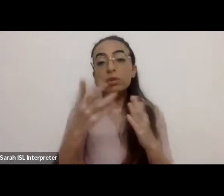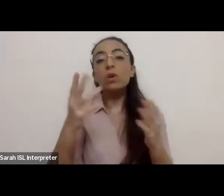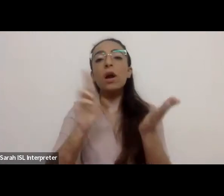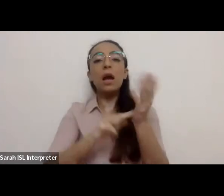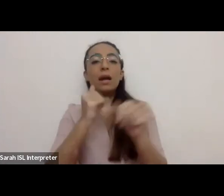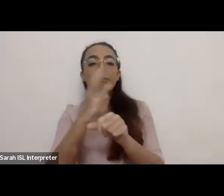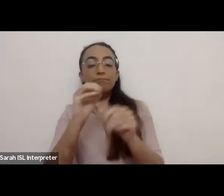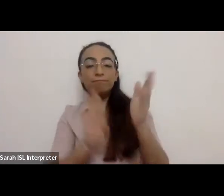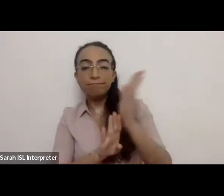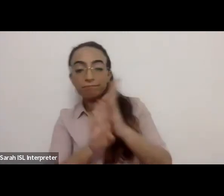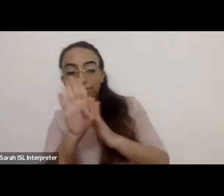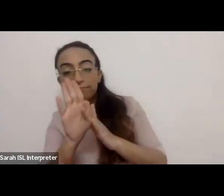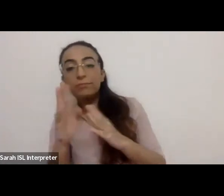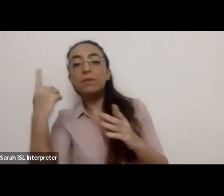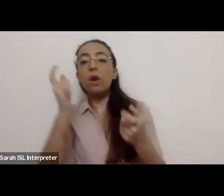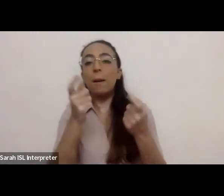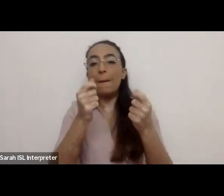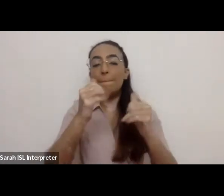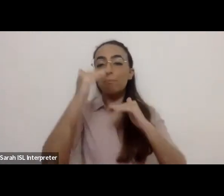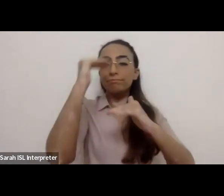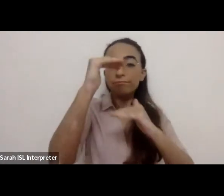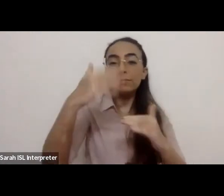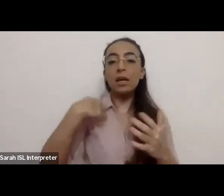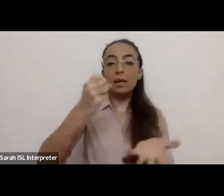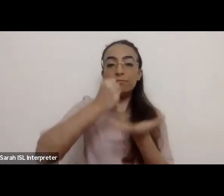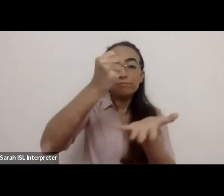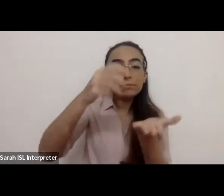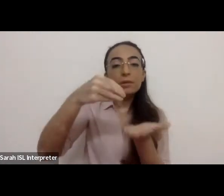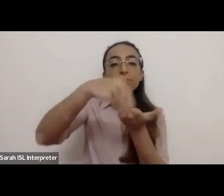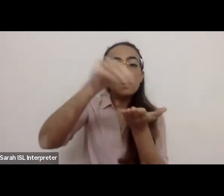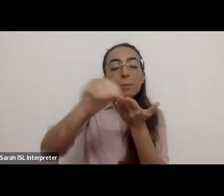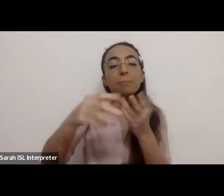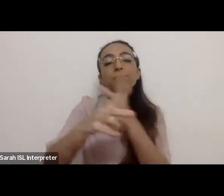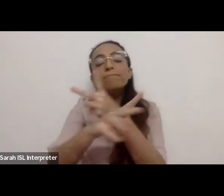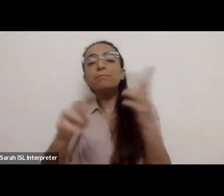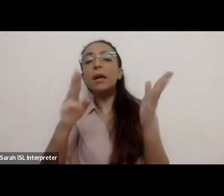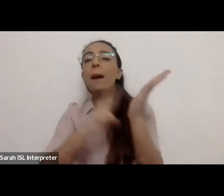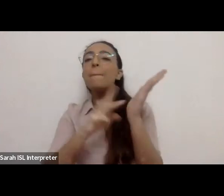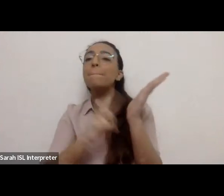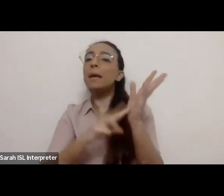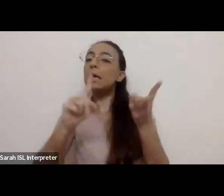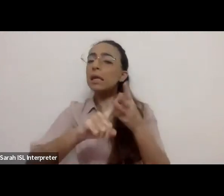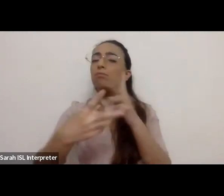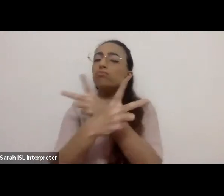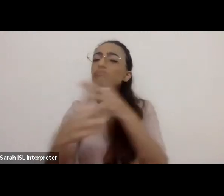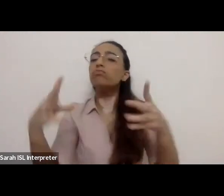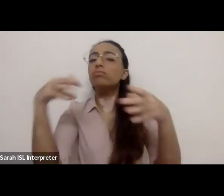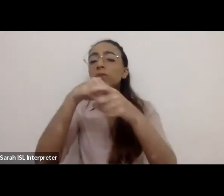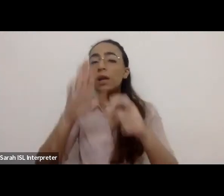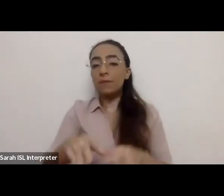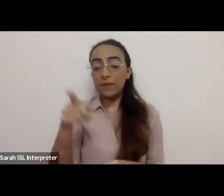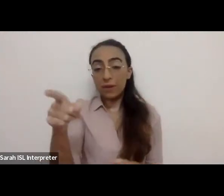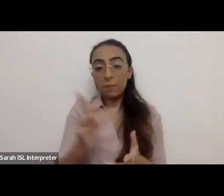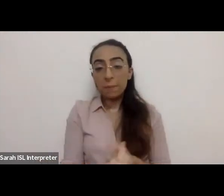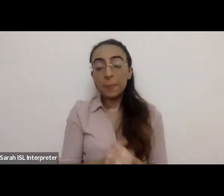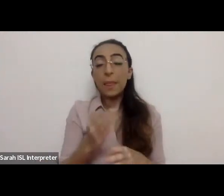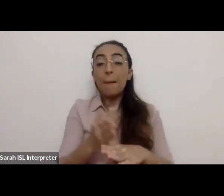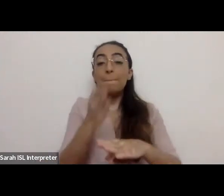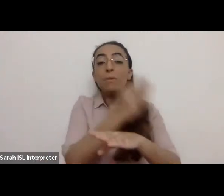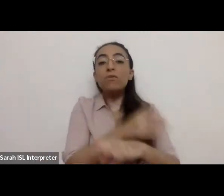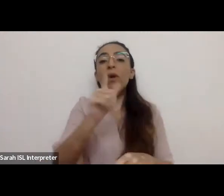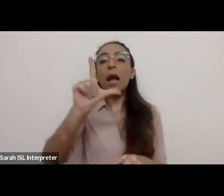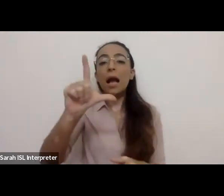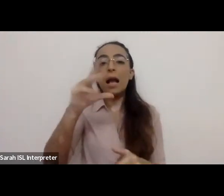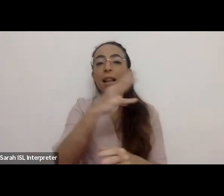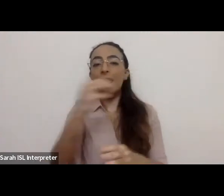development, compensation and benefits, and M&As. Earlier, Panish has led the HR function of L&T